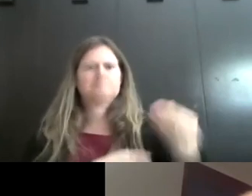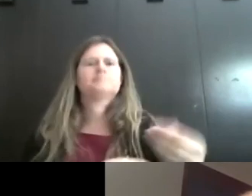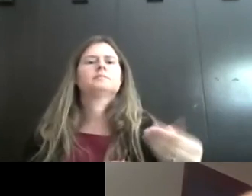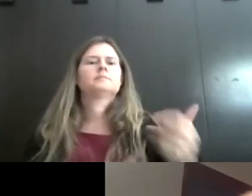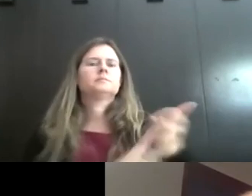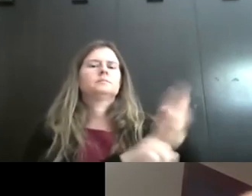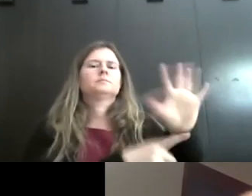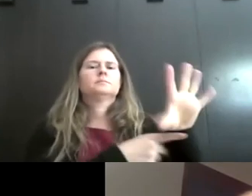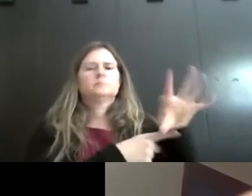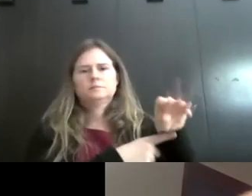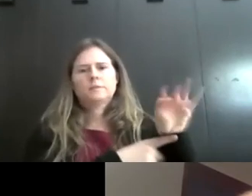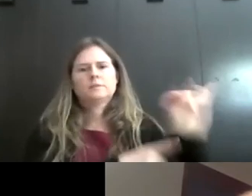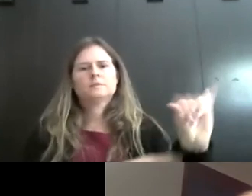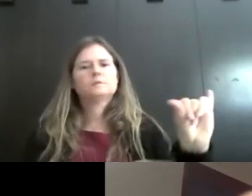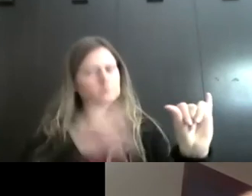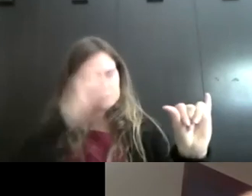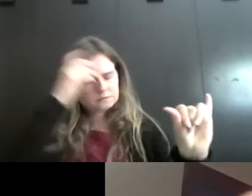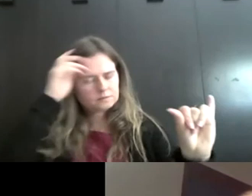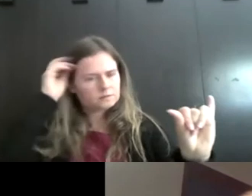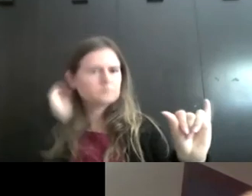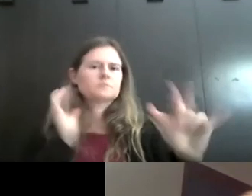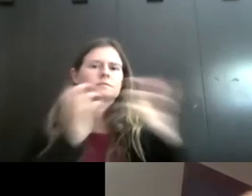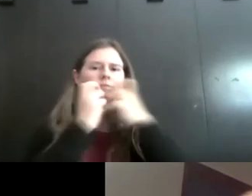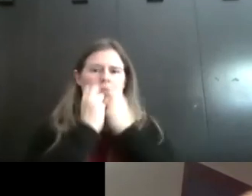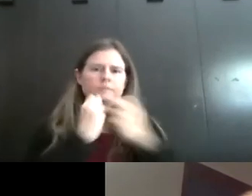videotaped, and so that those are saved.